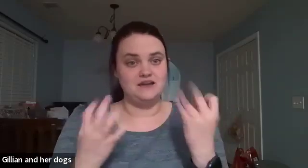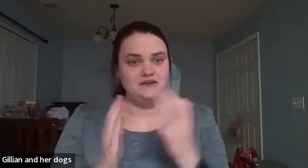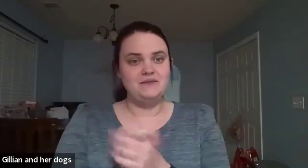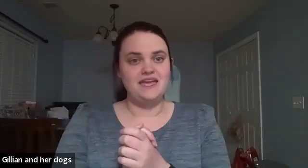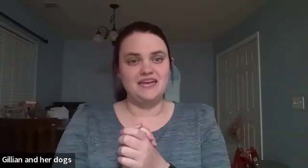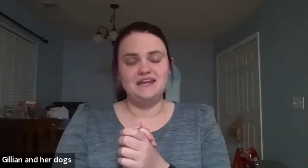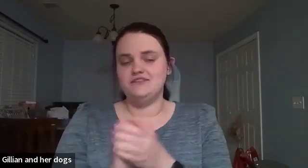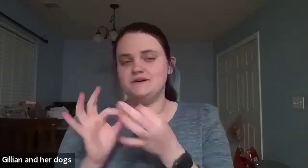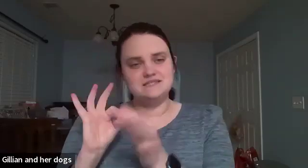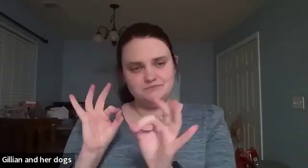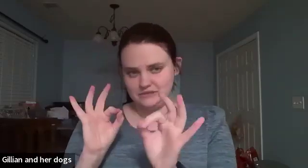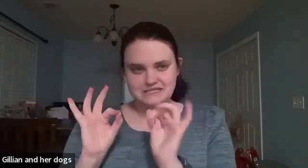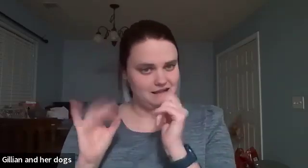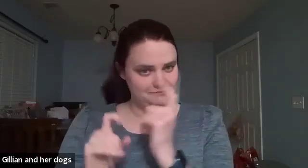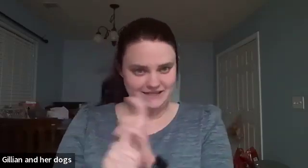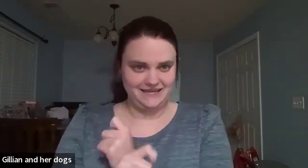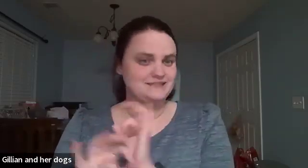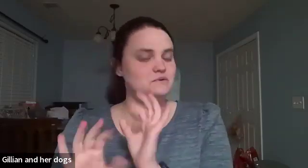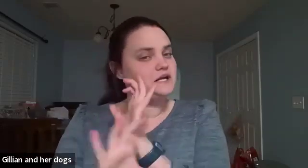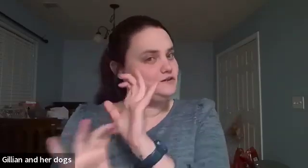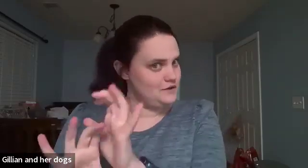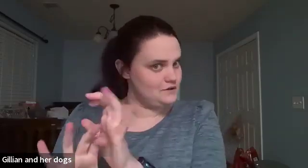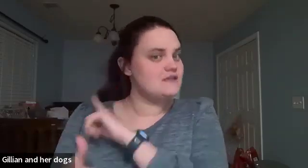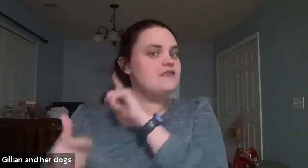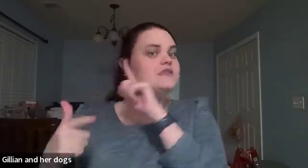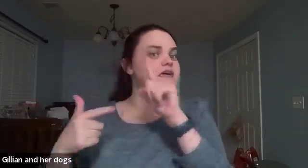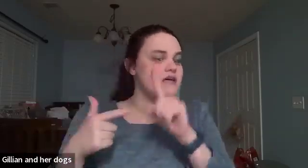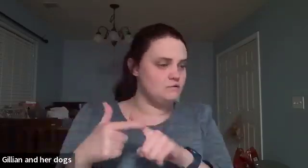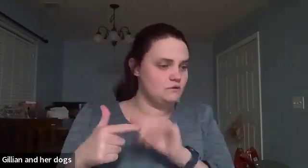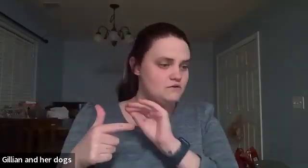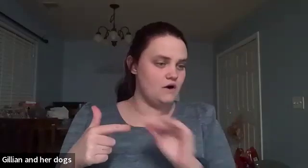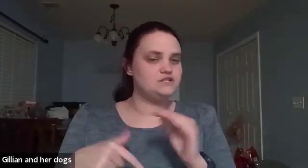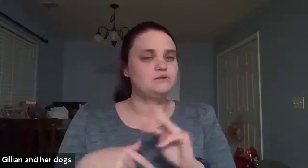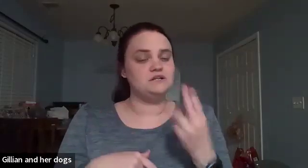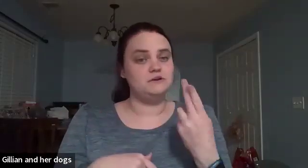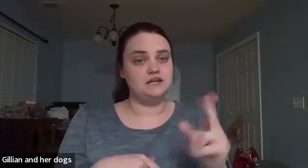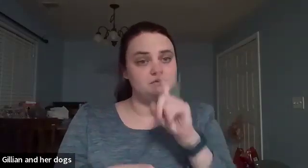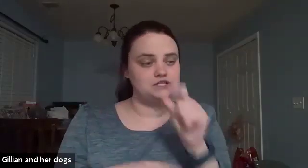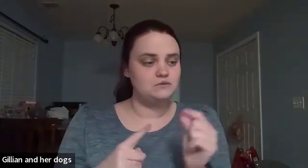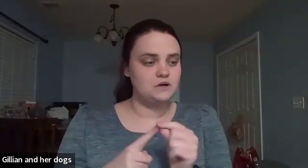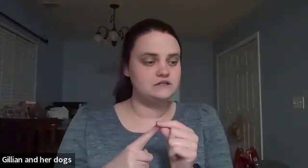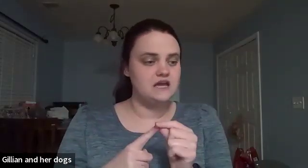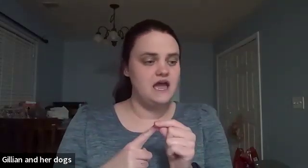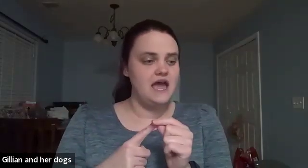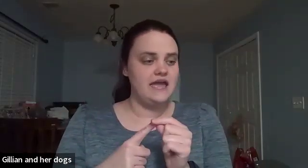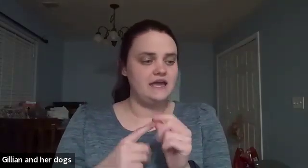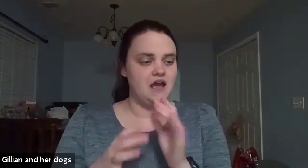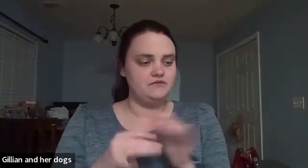sign them, and they're very simple. It's not complicated. So we're going to do those. Then we'll move on to our WH question words and have a